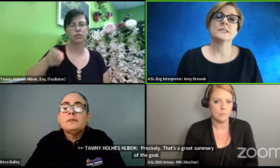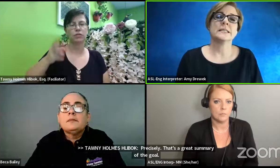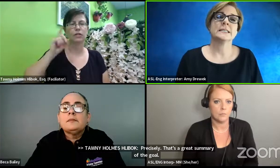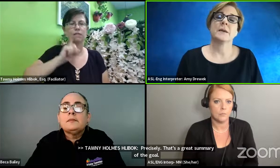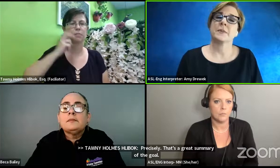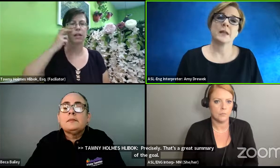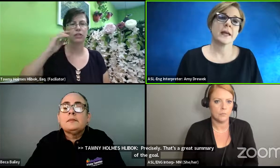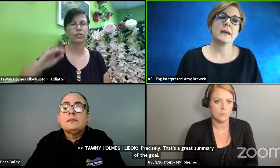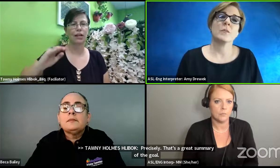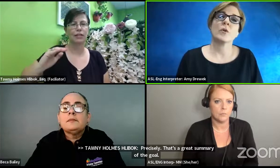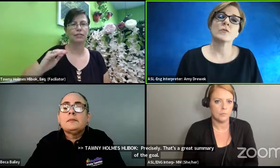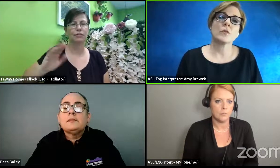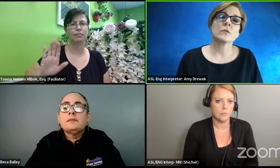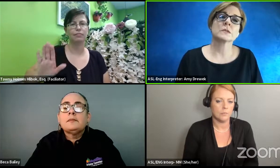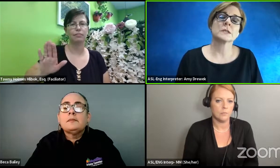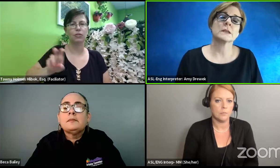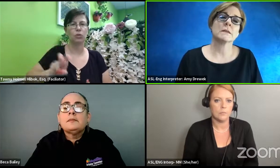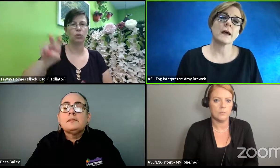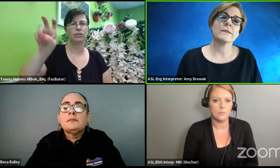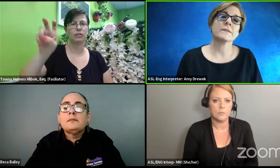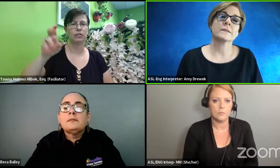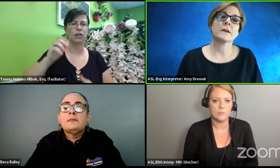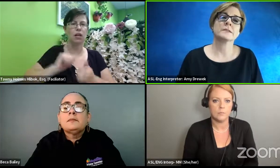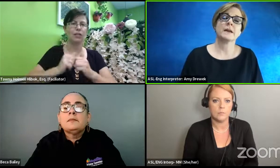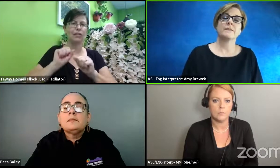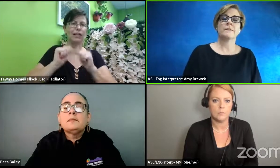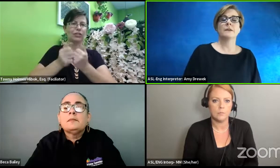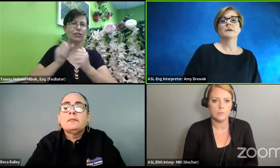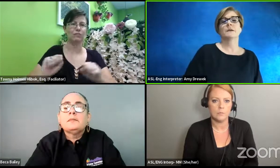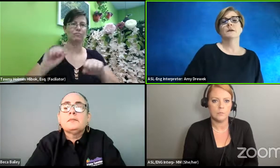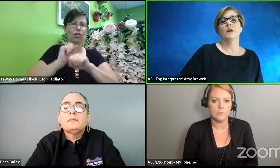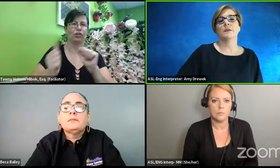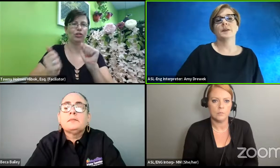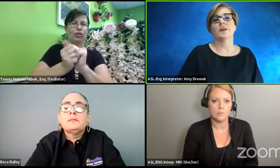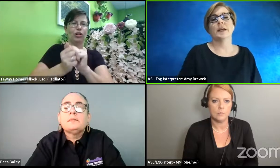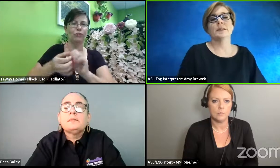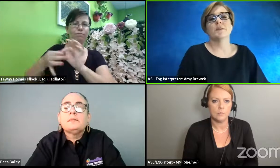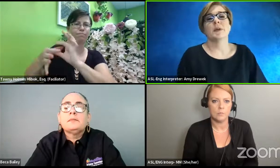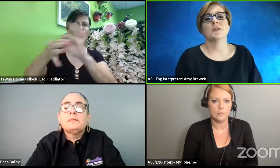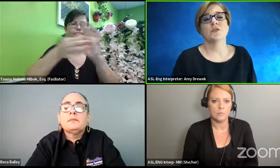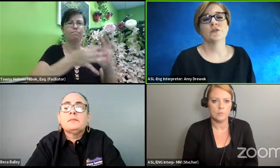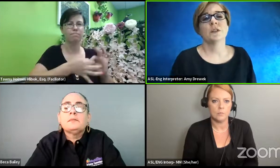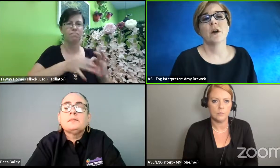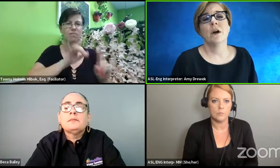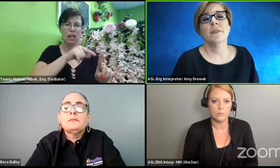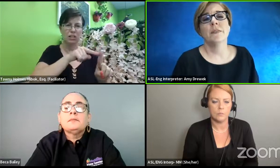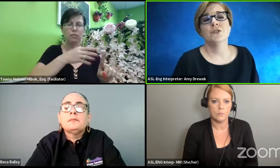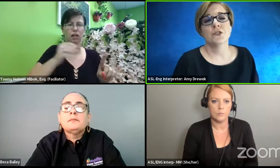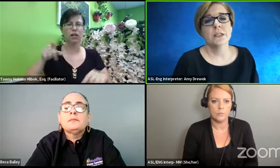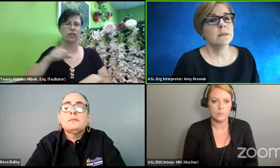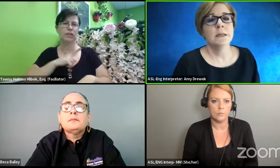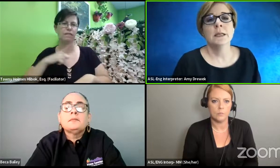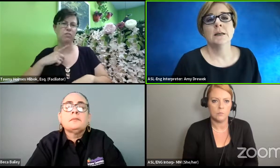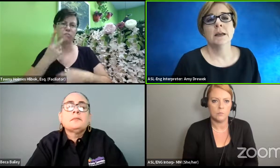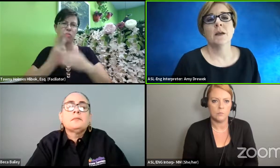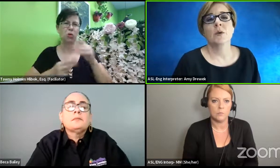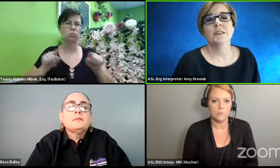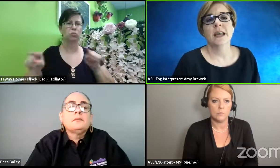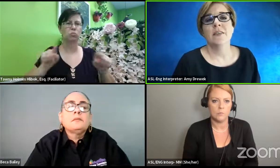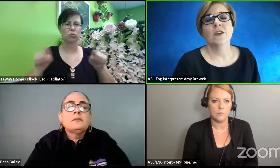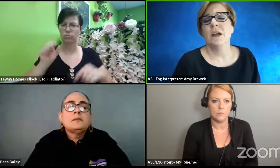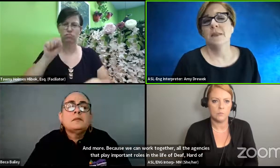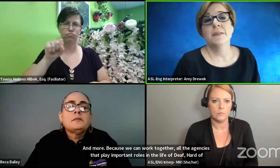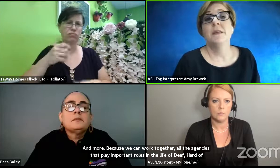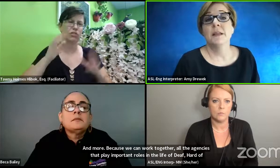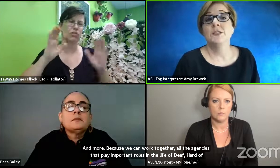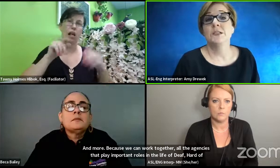All the agencies that play important roles in the life of deaf, hard of hearing, and deafblind children on their journey can